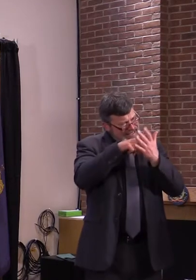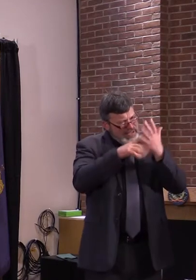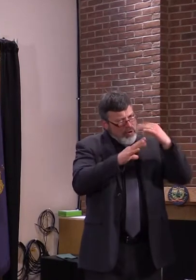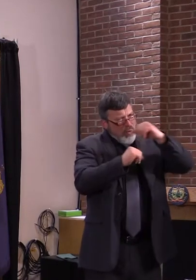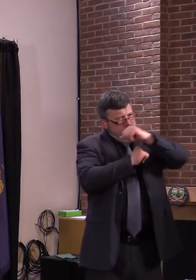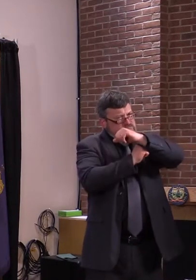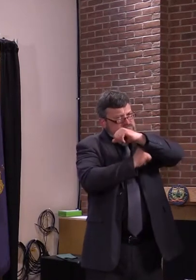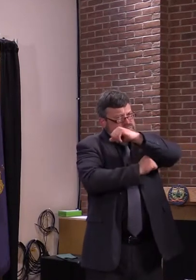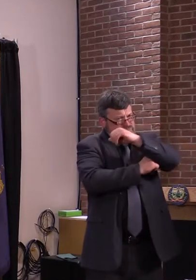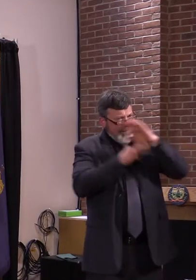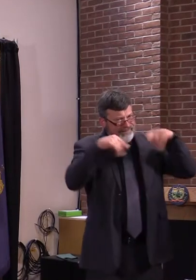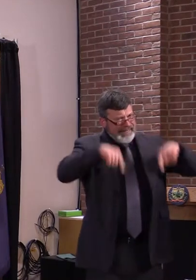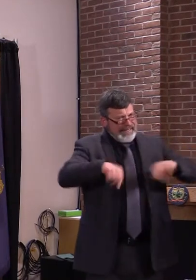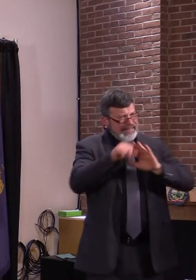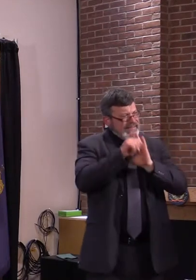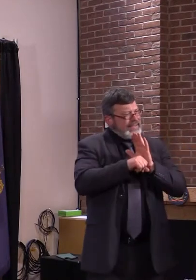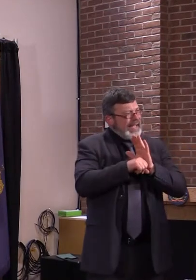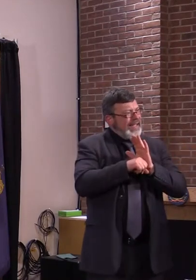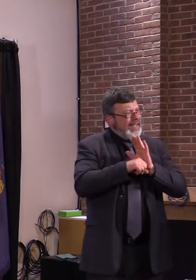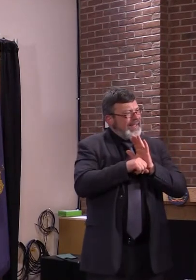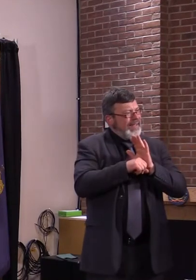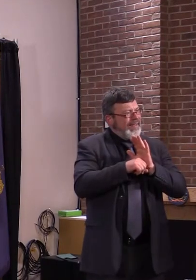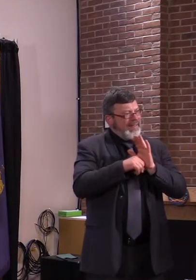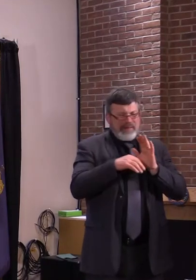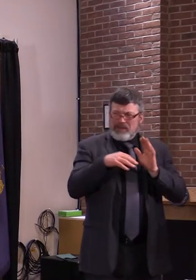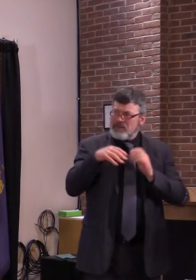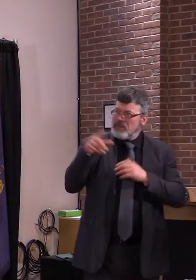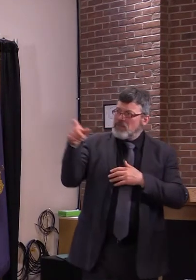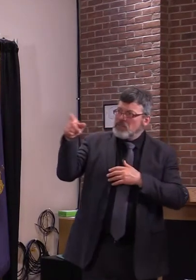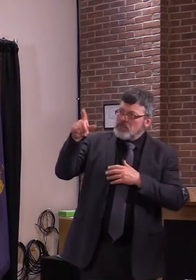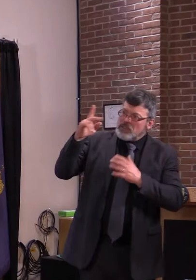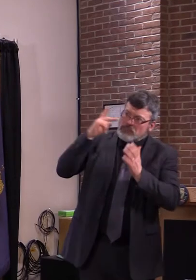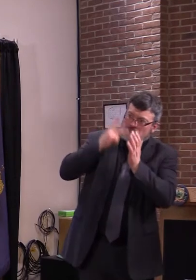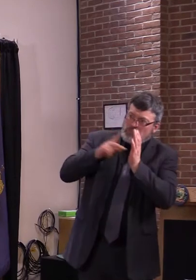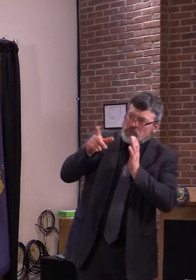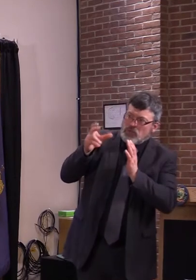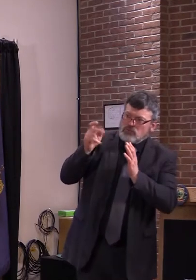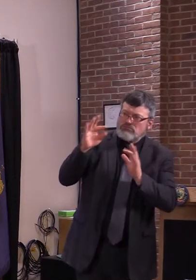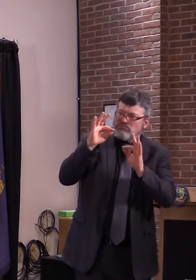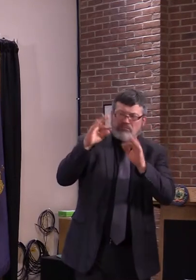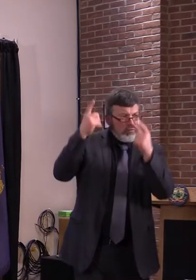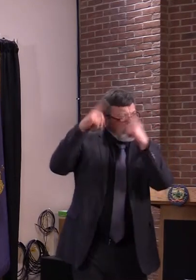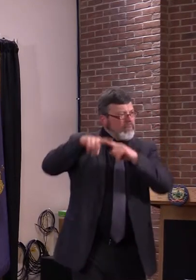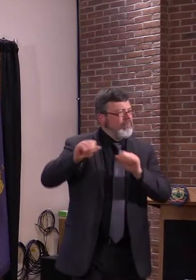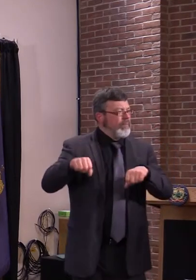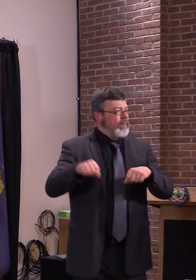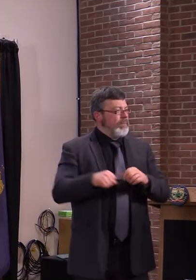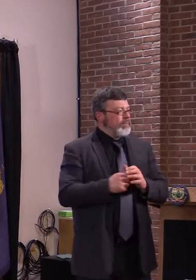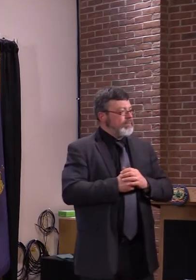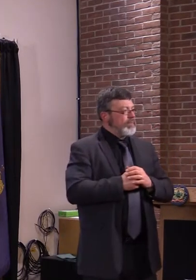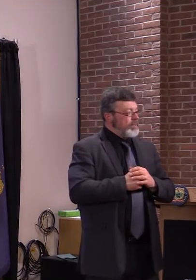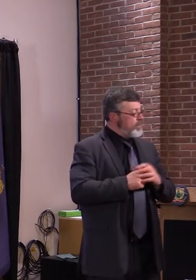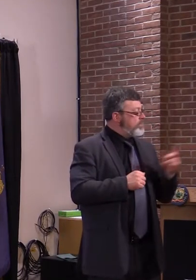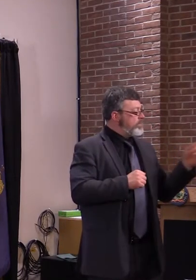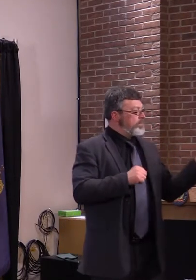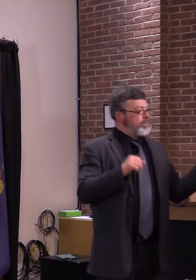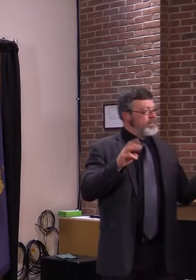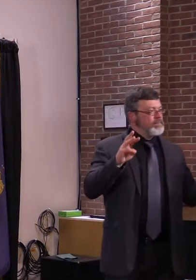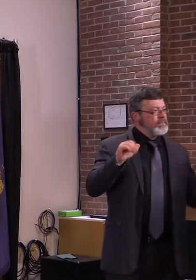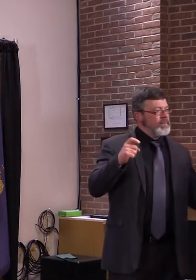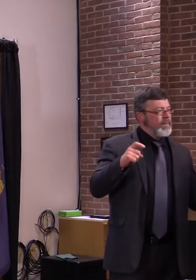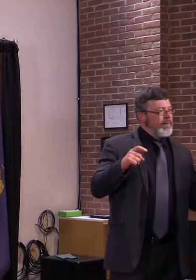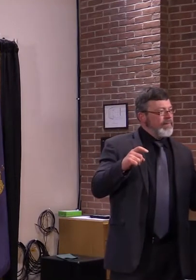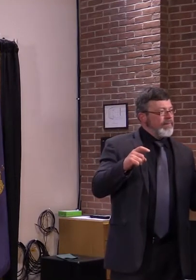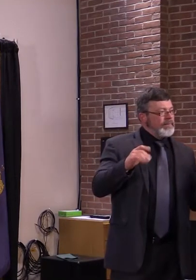Secretary Clauser, anything you want to add? Okay. I just had maybe one clarification. It might be for Secretary Clauser, but I understand in